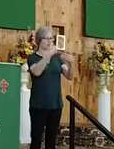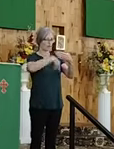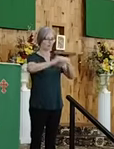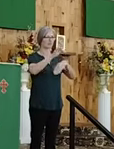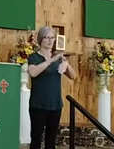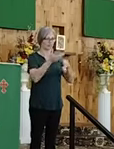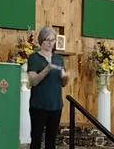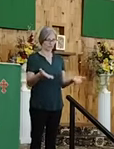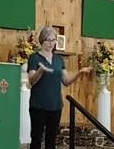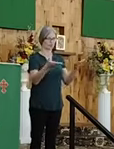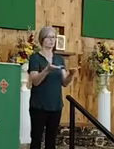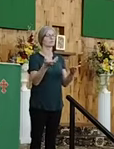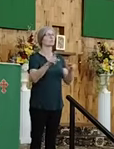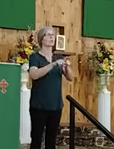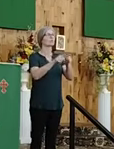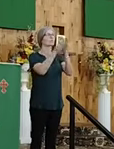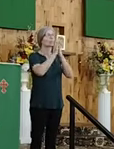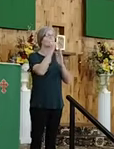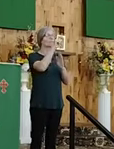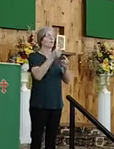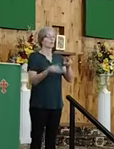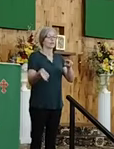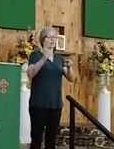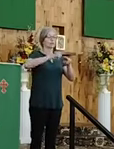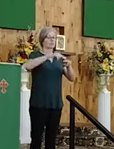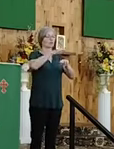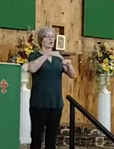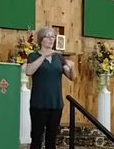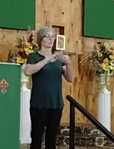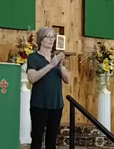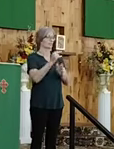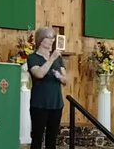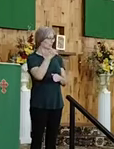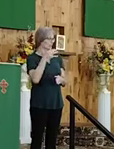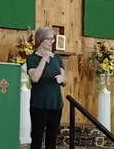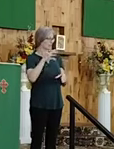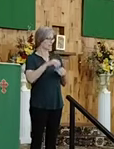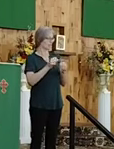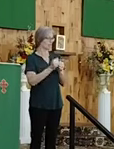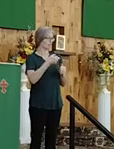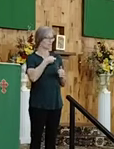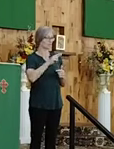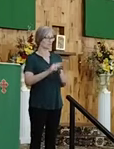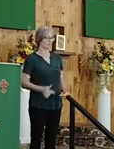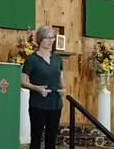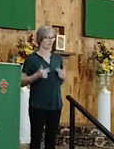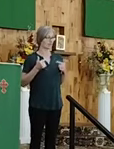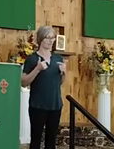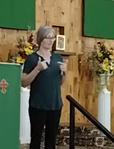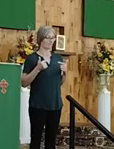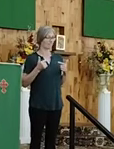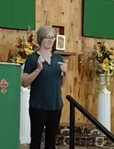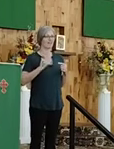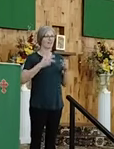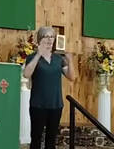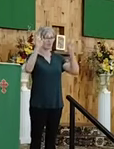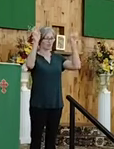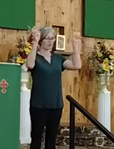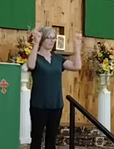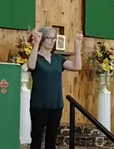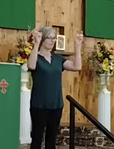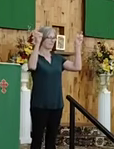also pray for an increase in vocations to the priesthood and religious life. Our theme